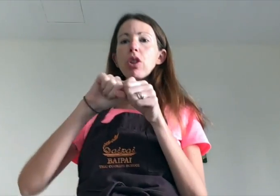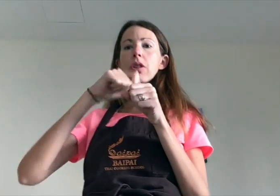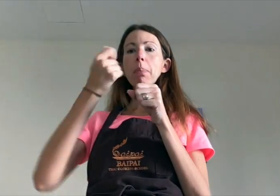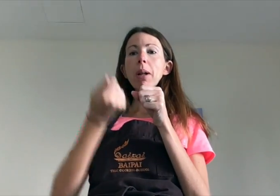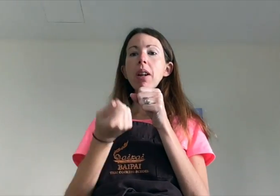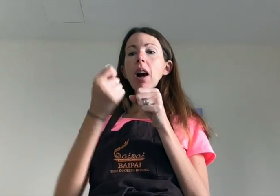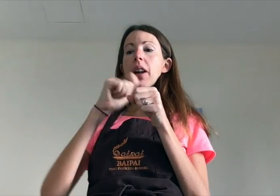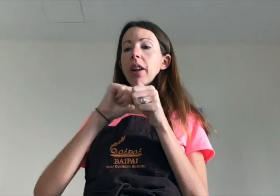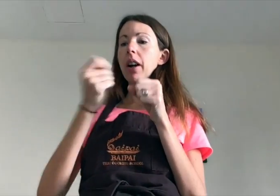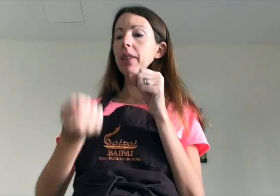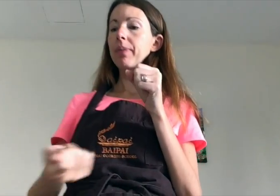a banana.